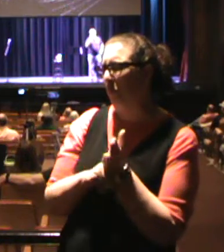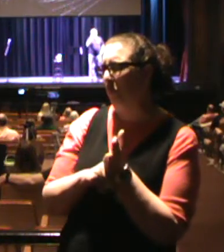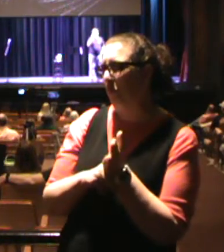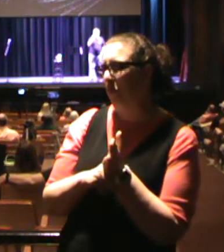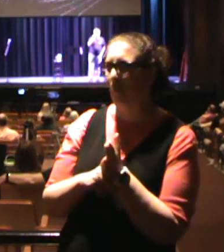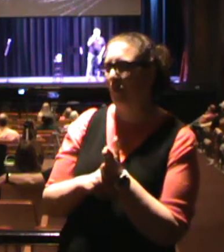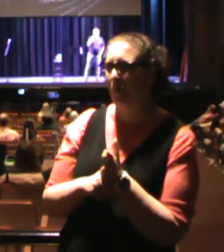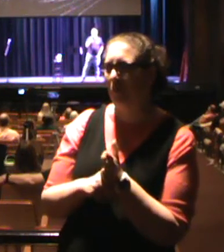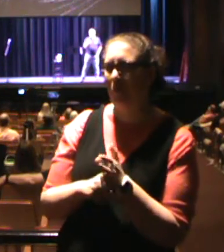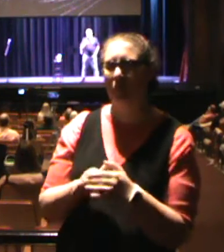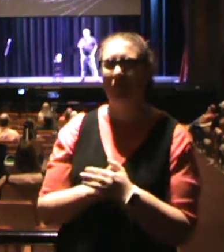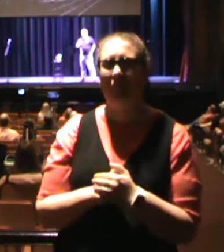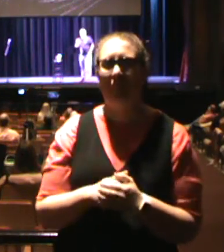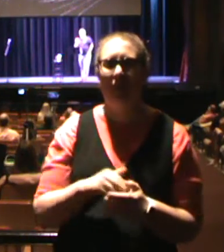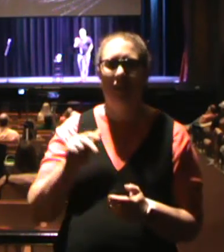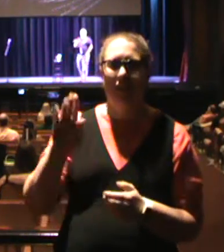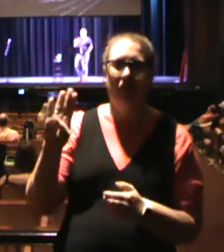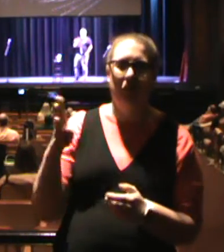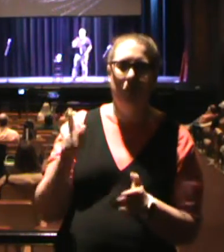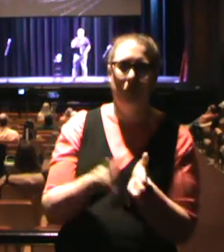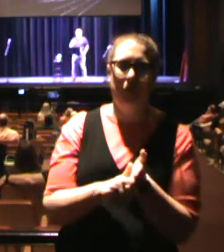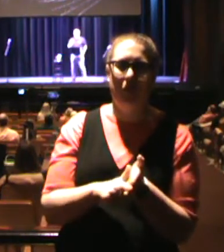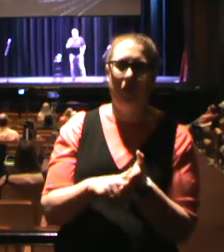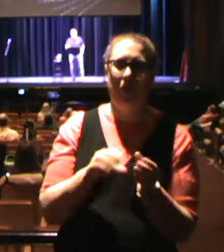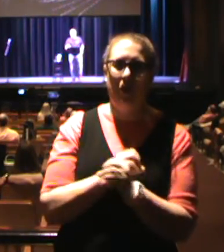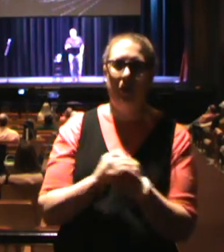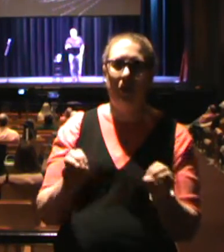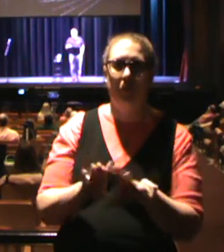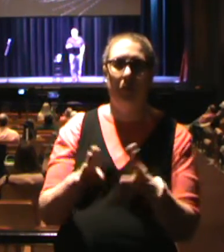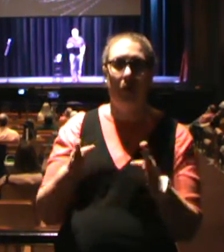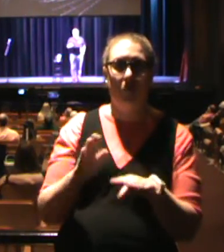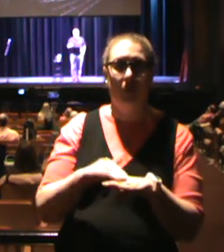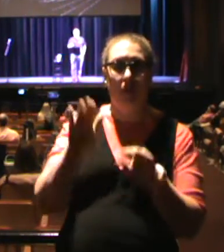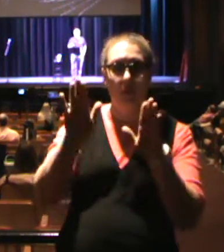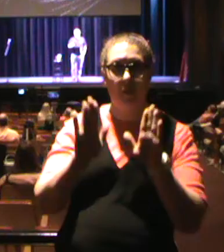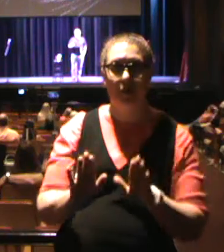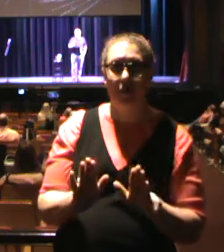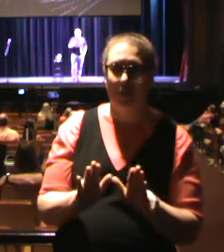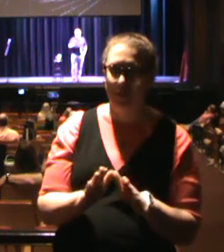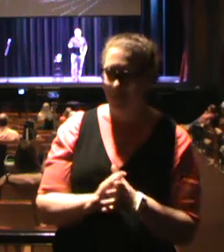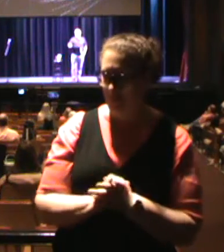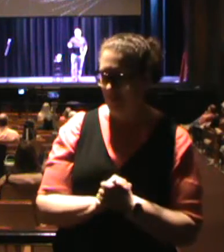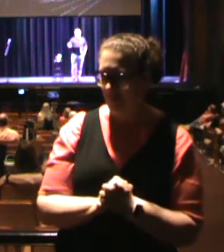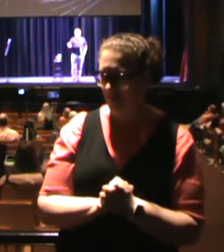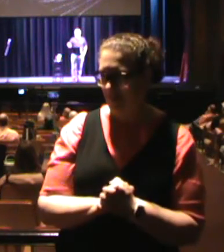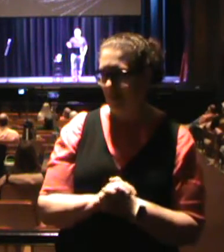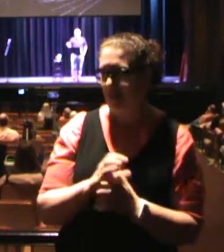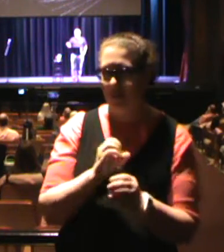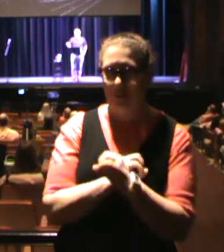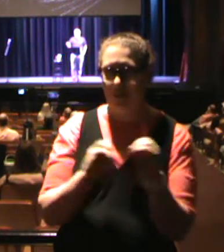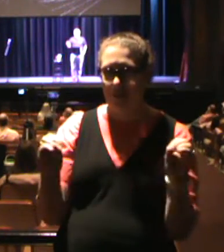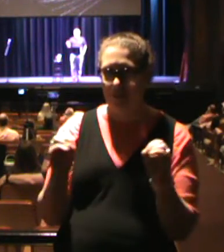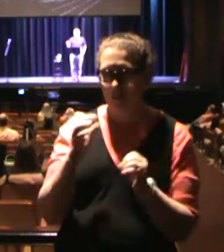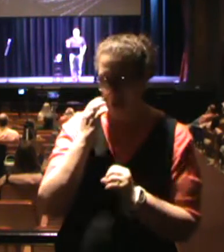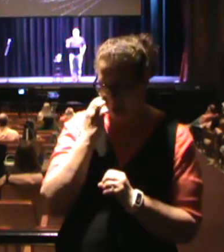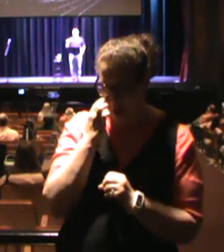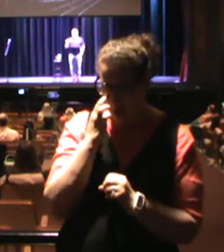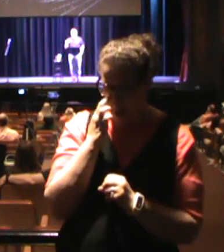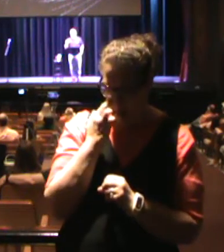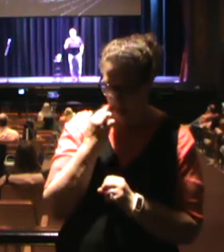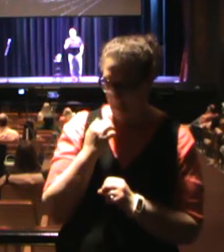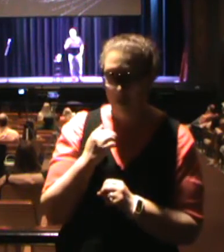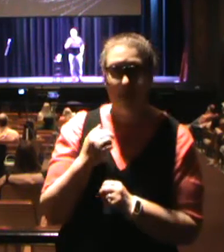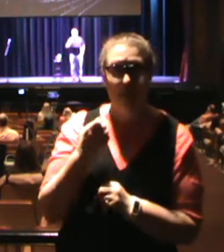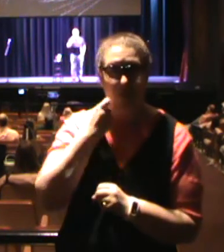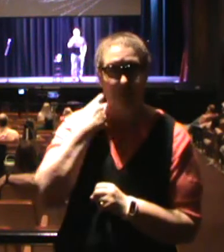So the Blue Law is like nothing was open on Sundays. Nothing was open on Sundays. And